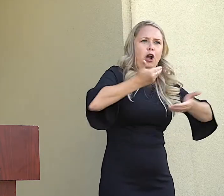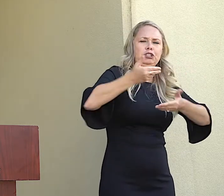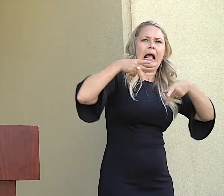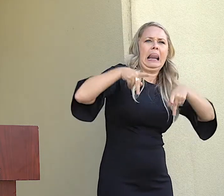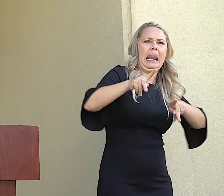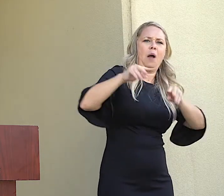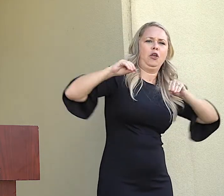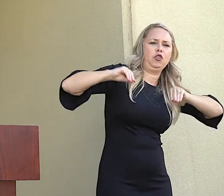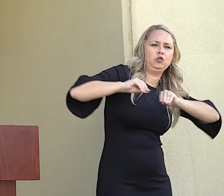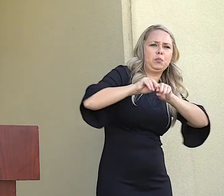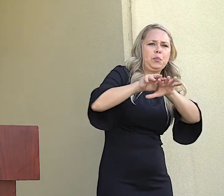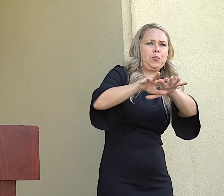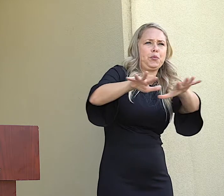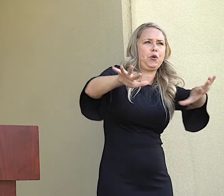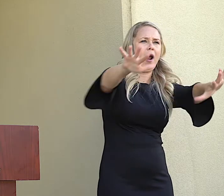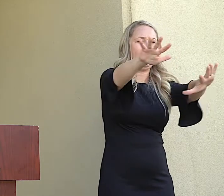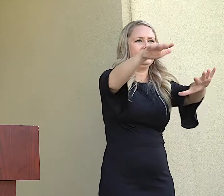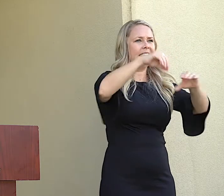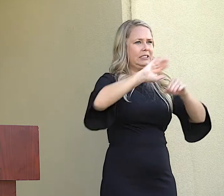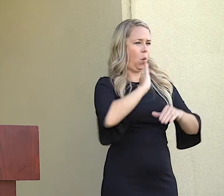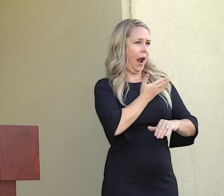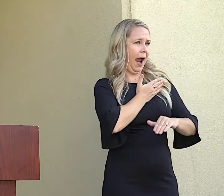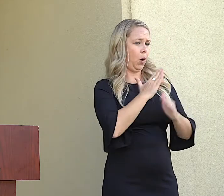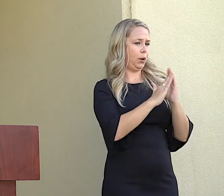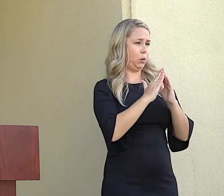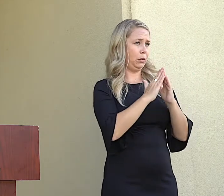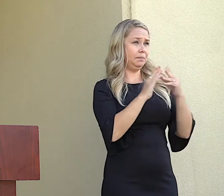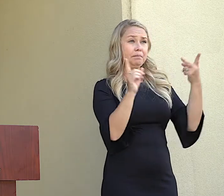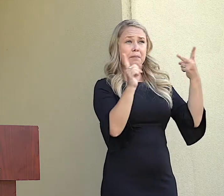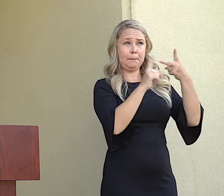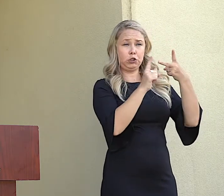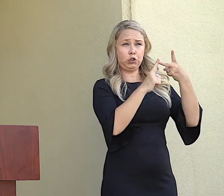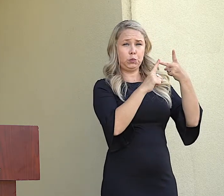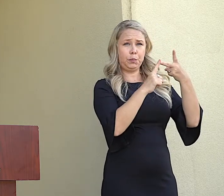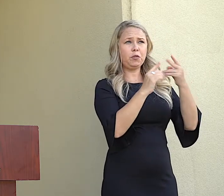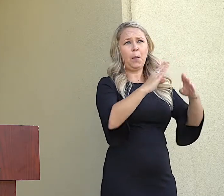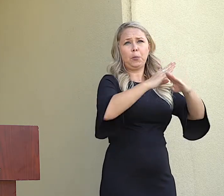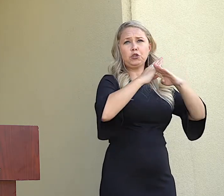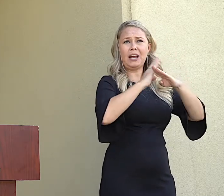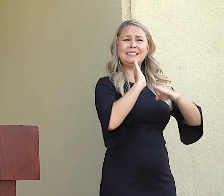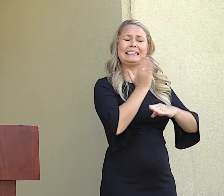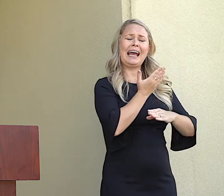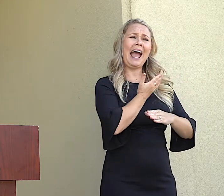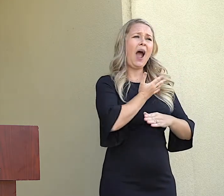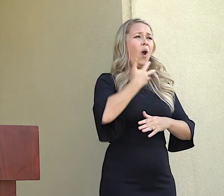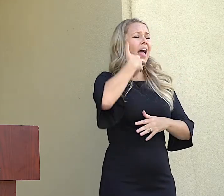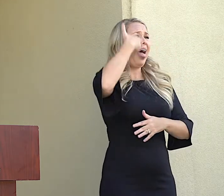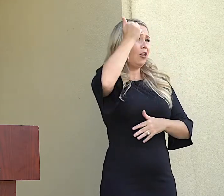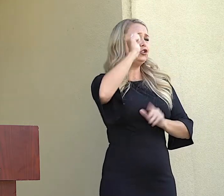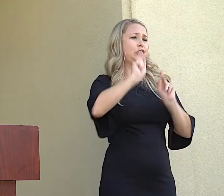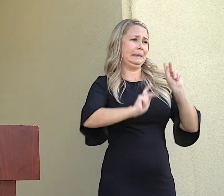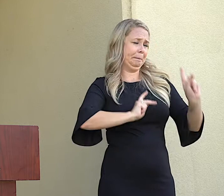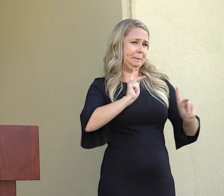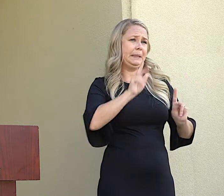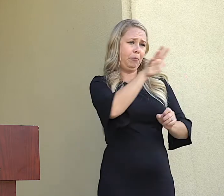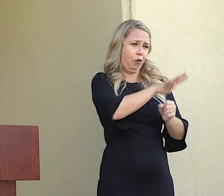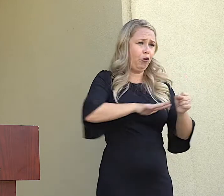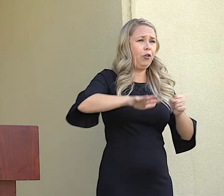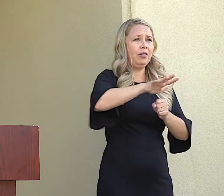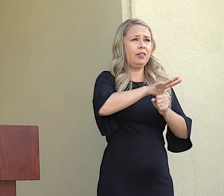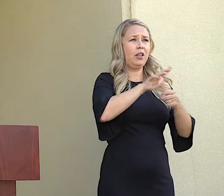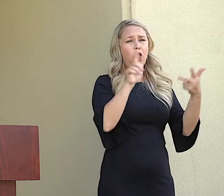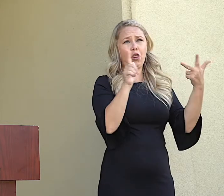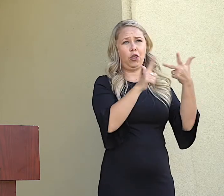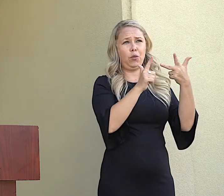the spread of the virus into the community. Number 2, protecting our vulnerable elderly population.